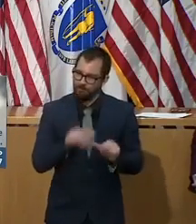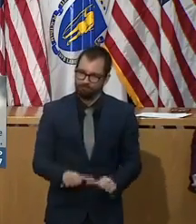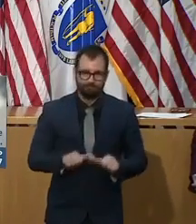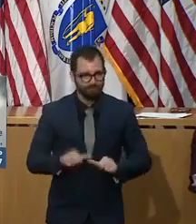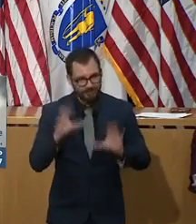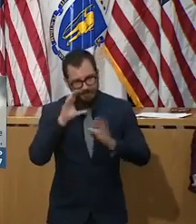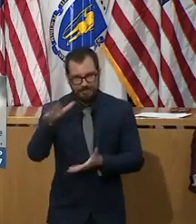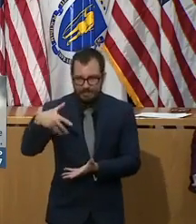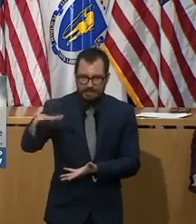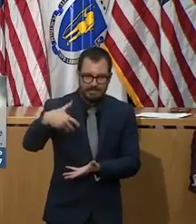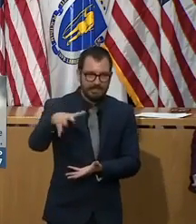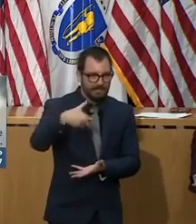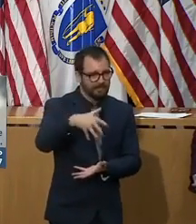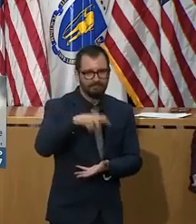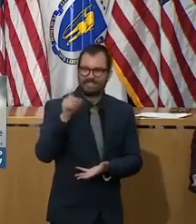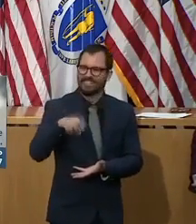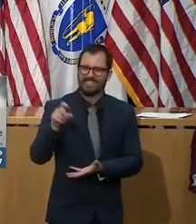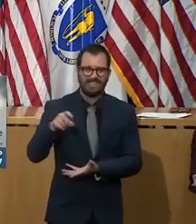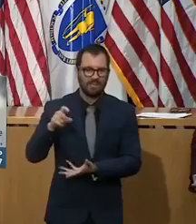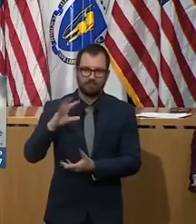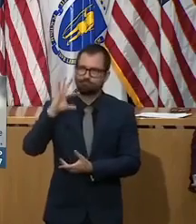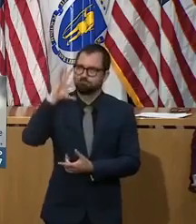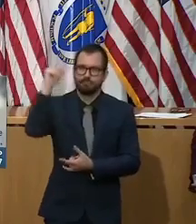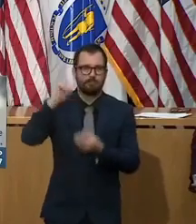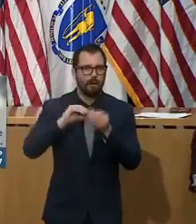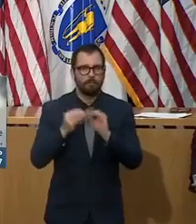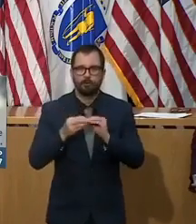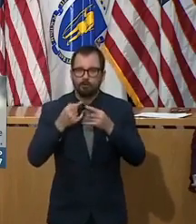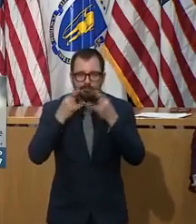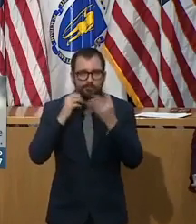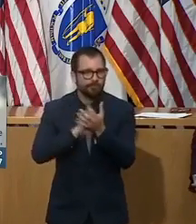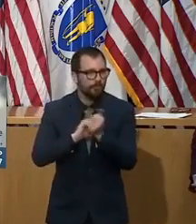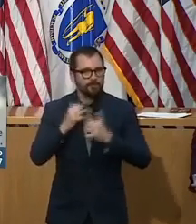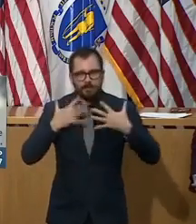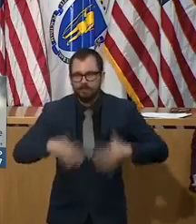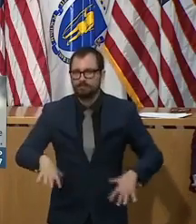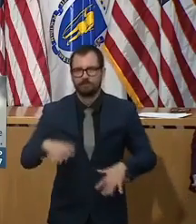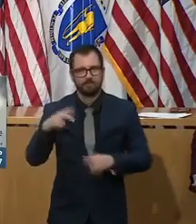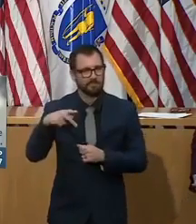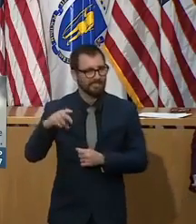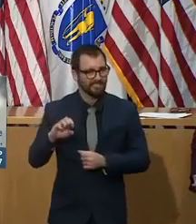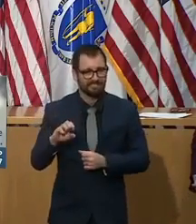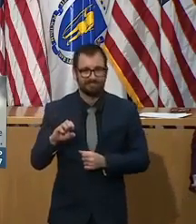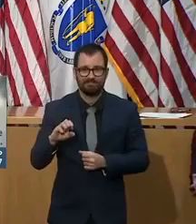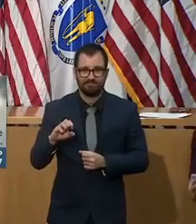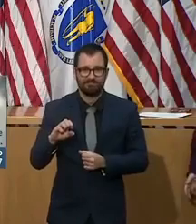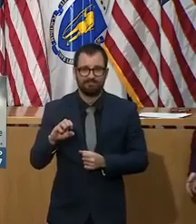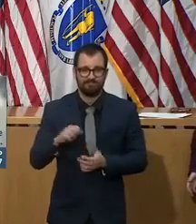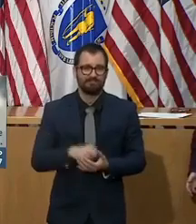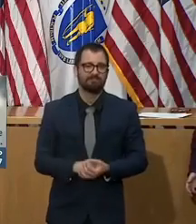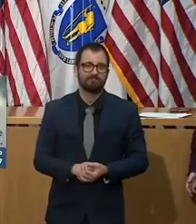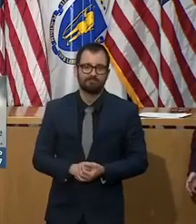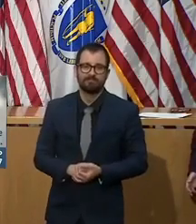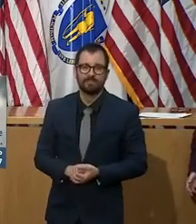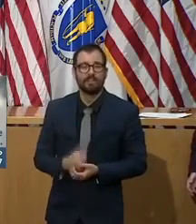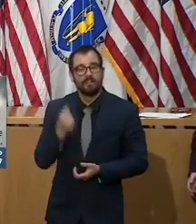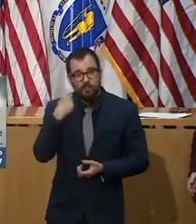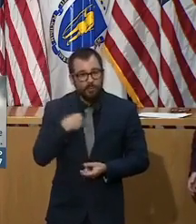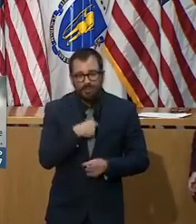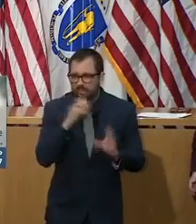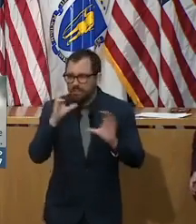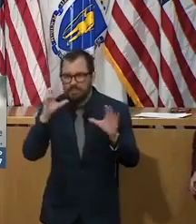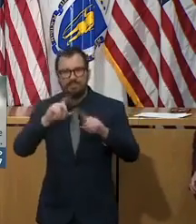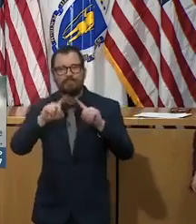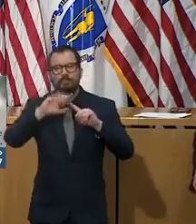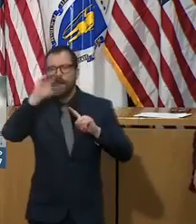we noticed as we started buying this stuff is there were a lot of different brands that came in under certain kinds of